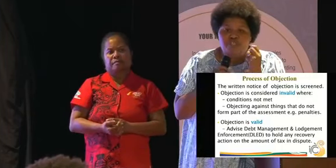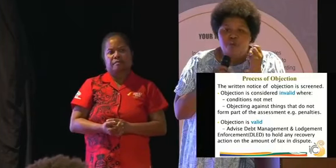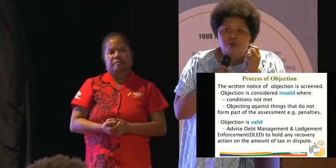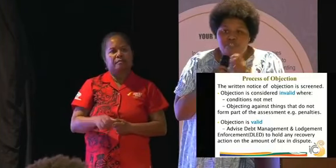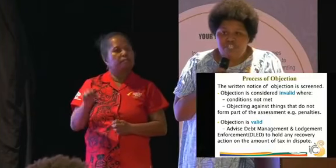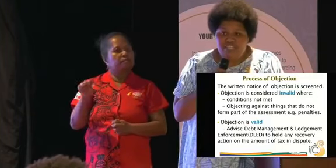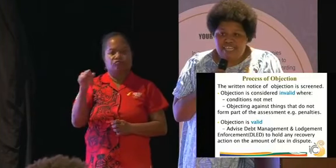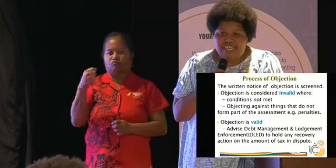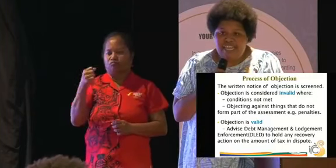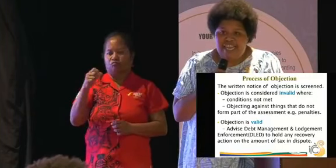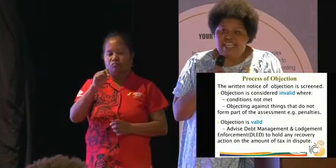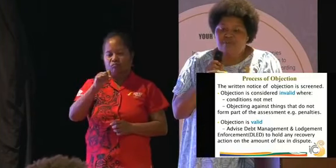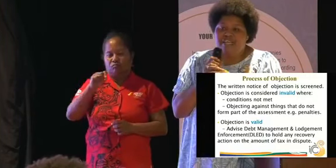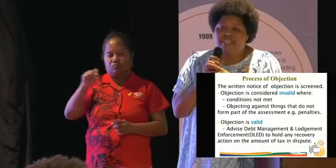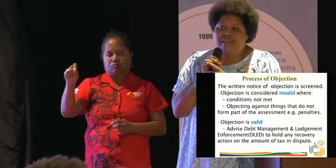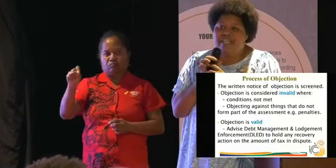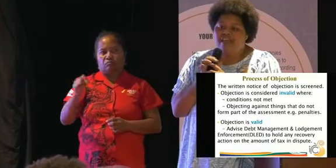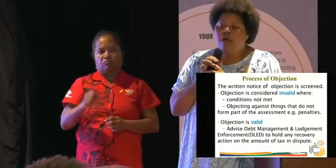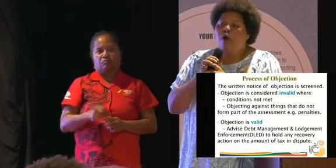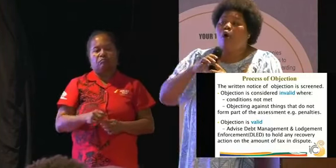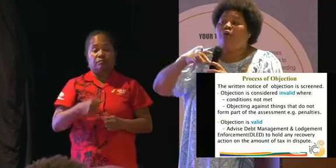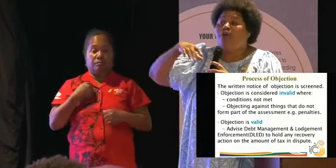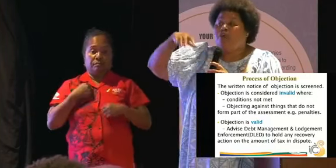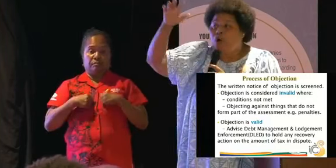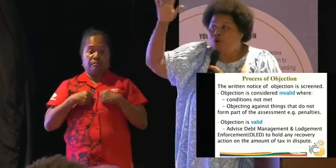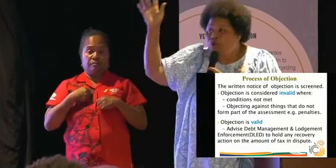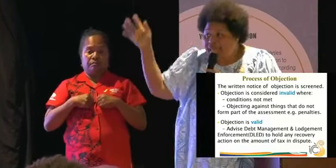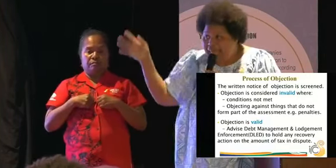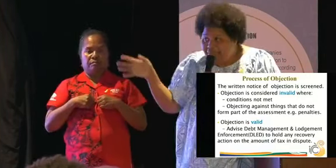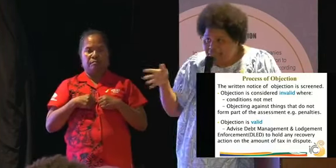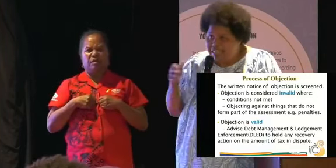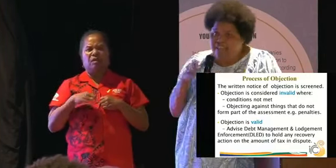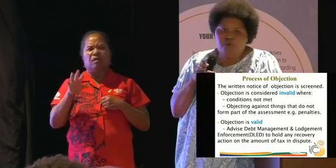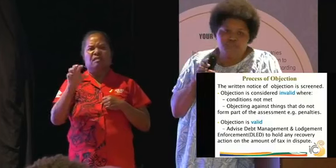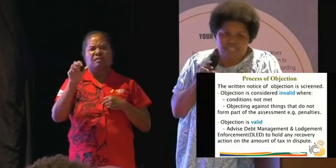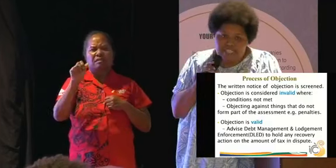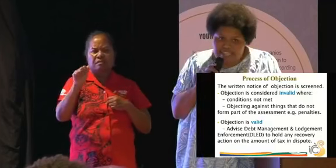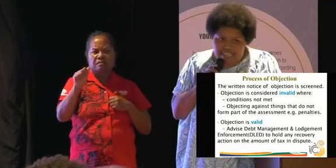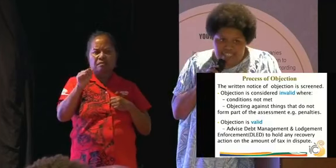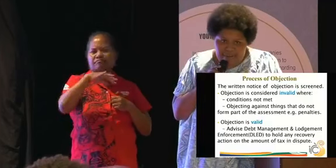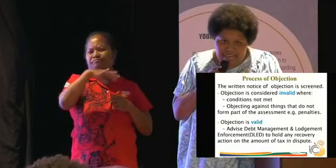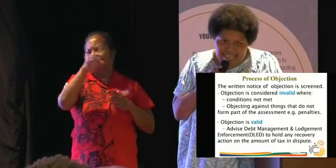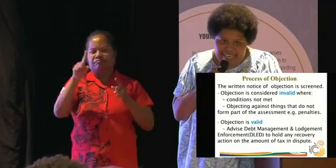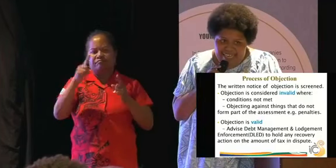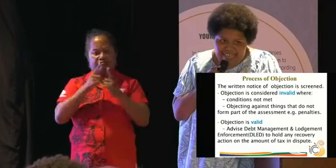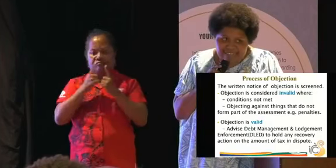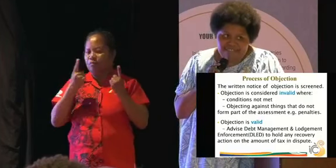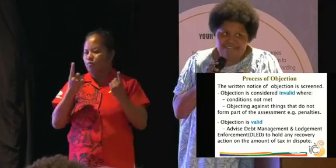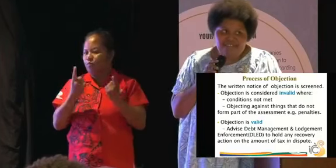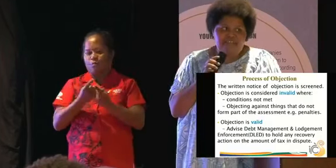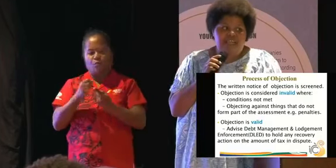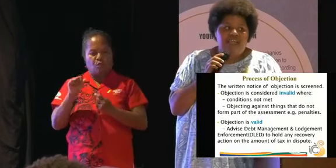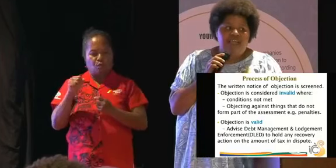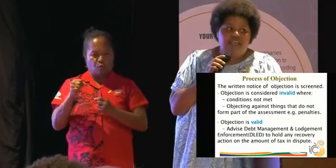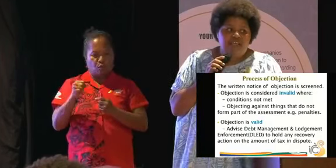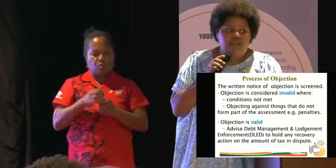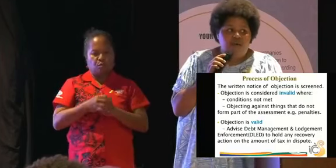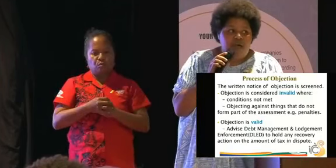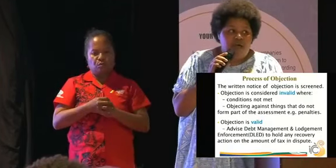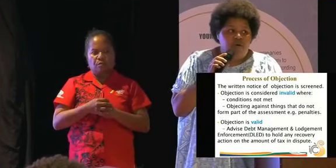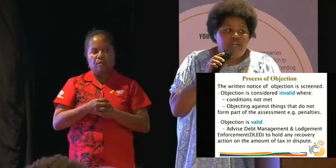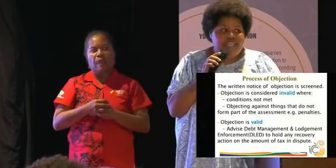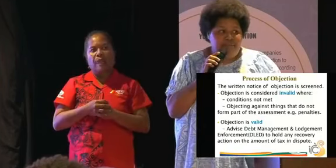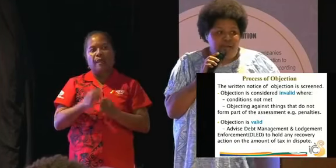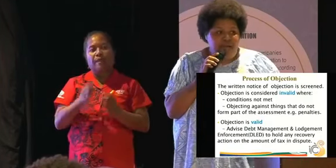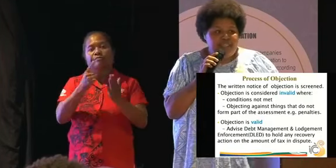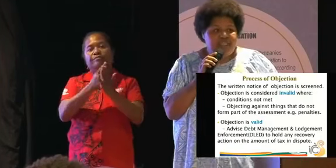don't put your objection in and then you are expecting, oh, they're going to hold everything. No, it doesn't happen like that. You